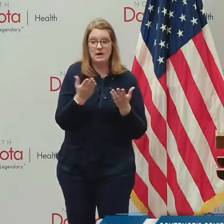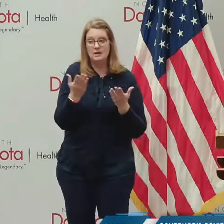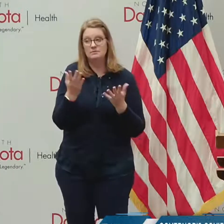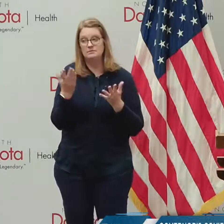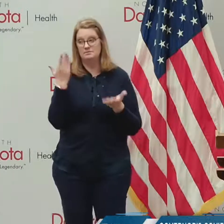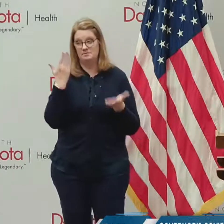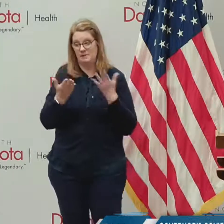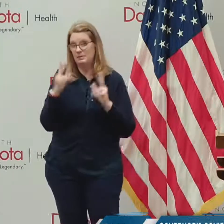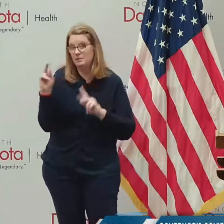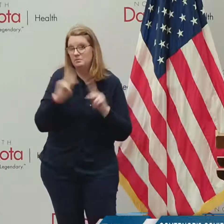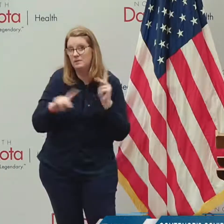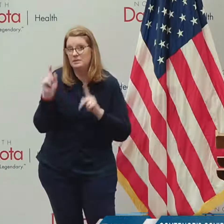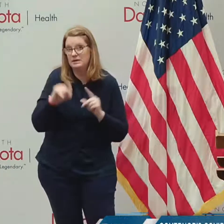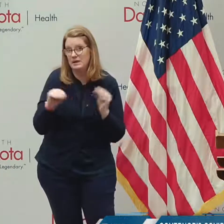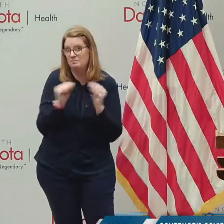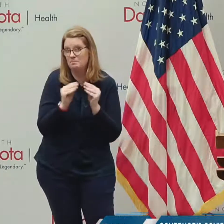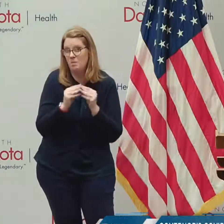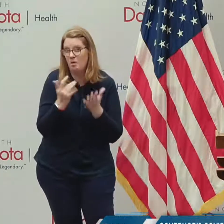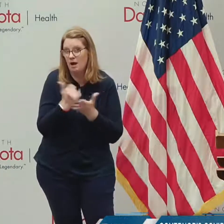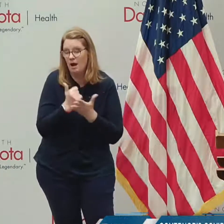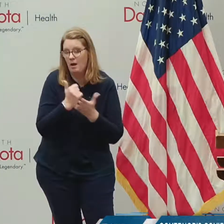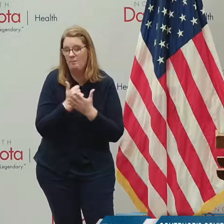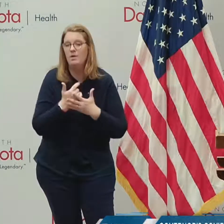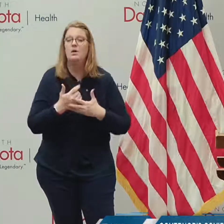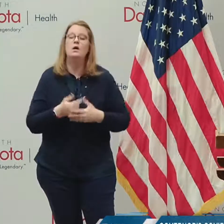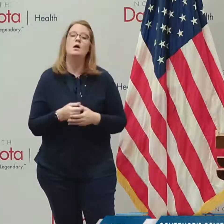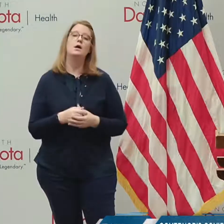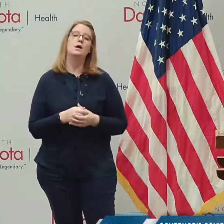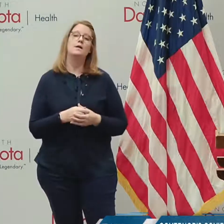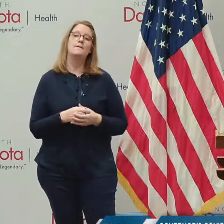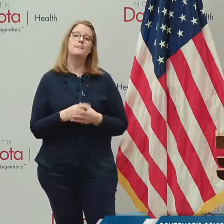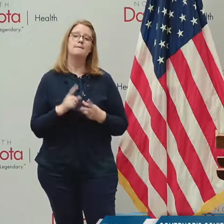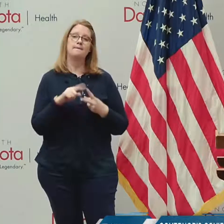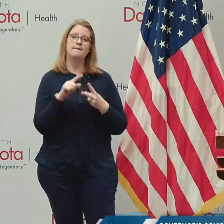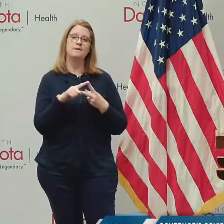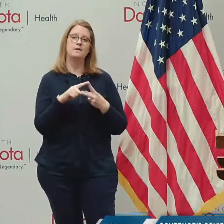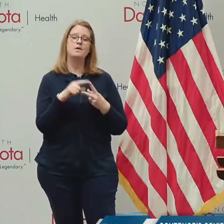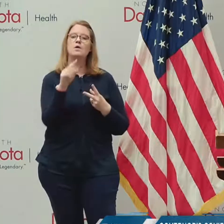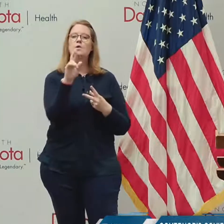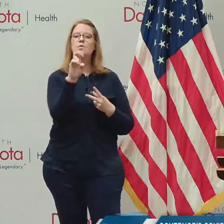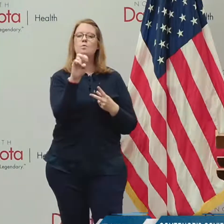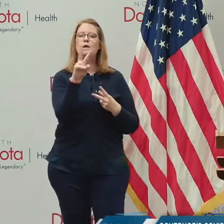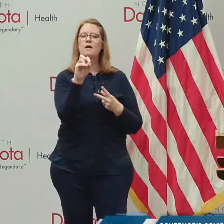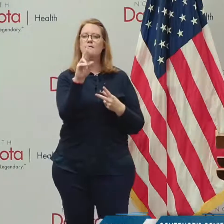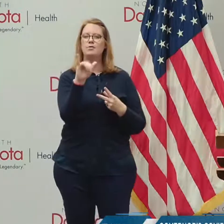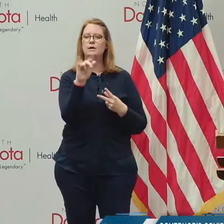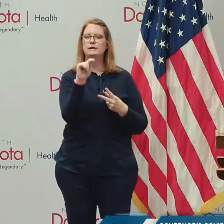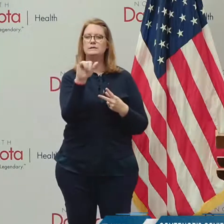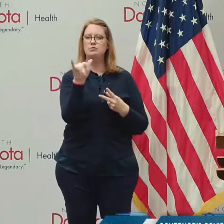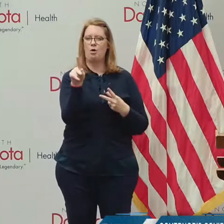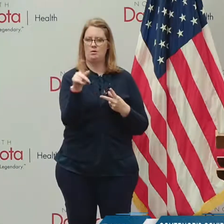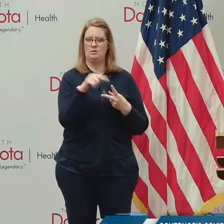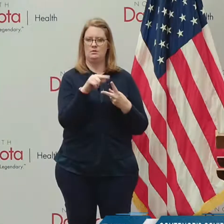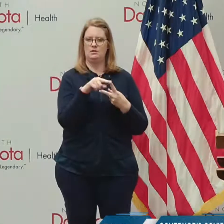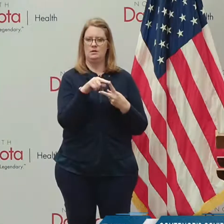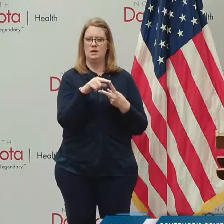help related to behavioral health and issues. And one of them is Recovery Talk. And this is a phone line